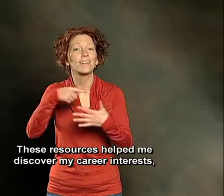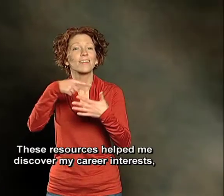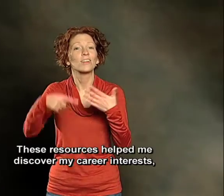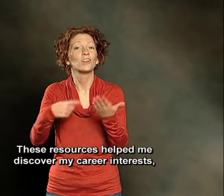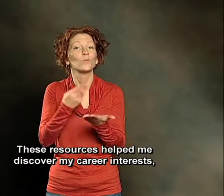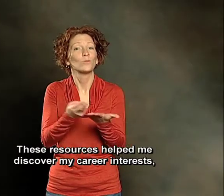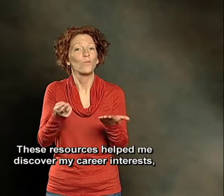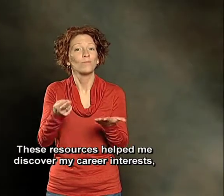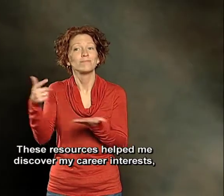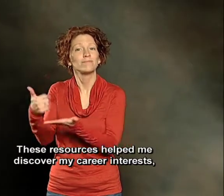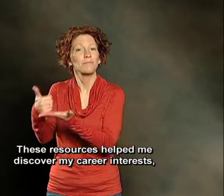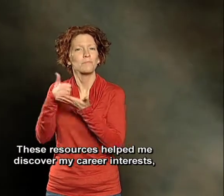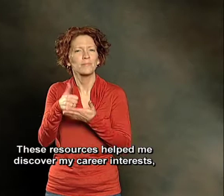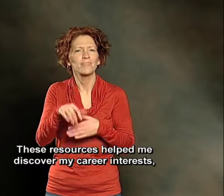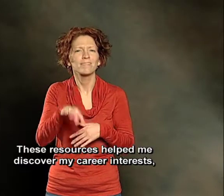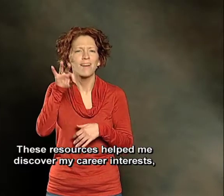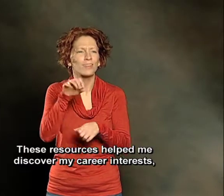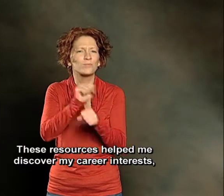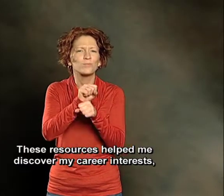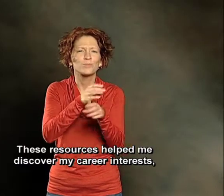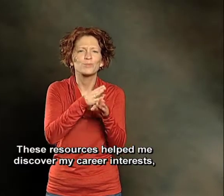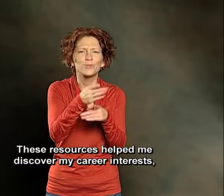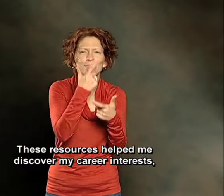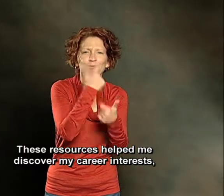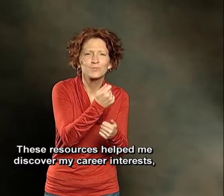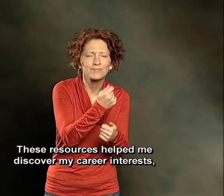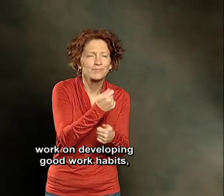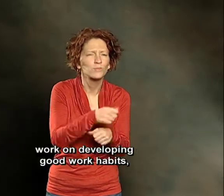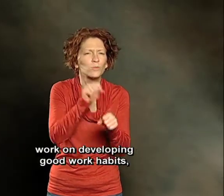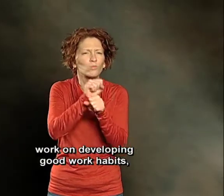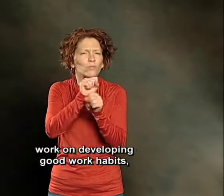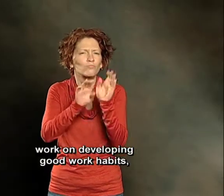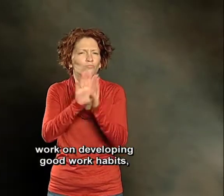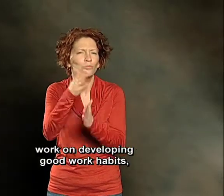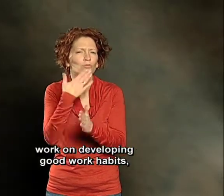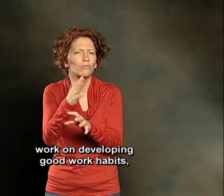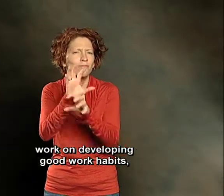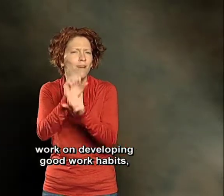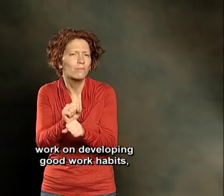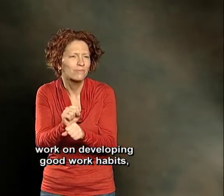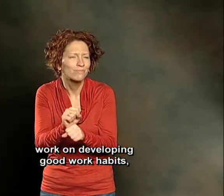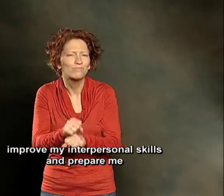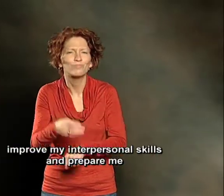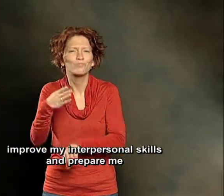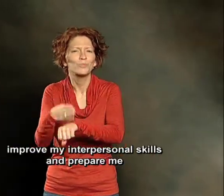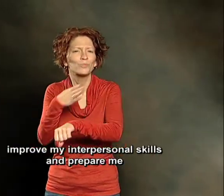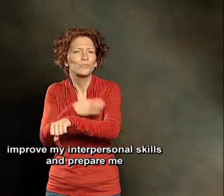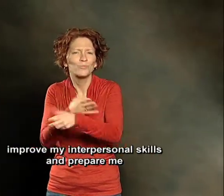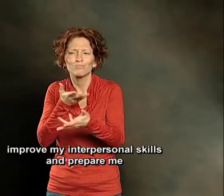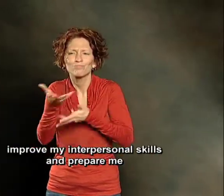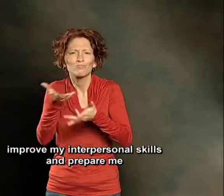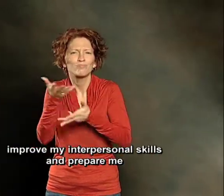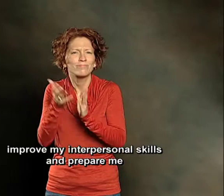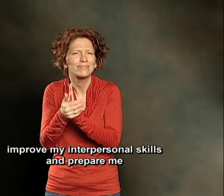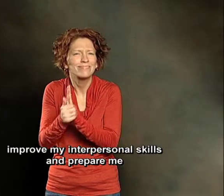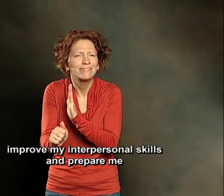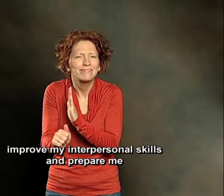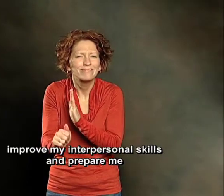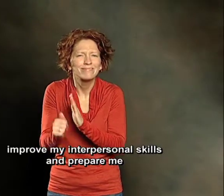These resources help me discover my career interests, work on developing good work habits, improve my interpersonal skills, and